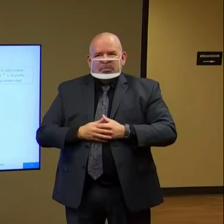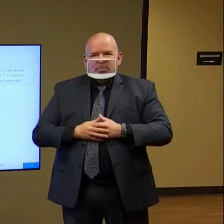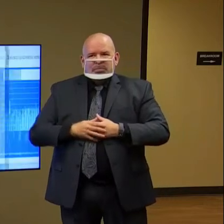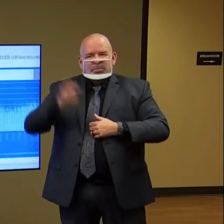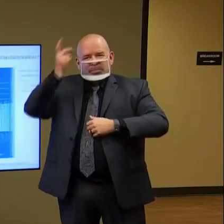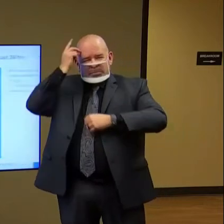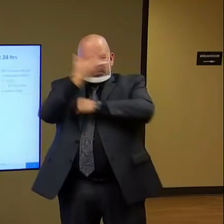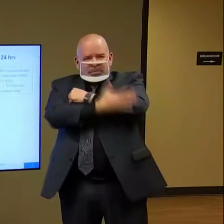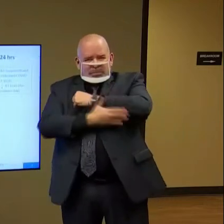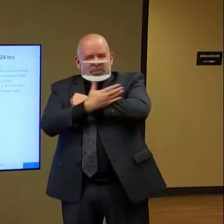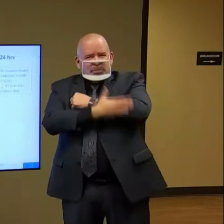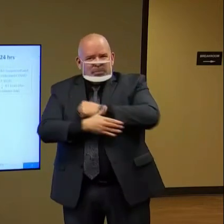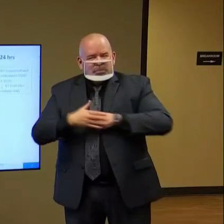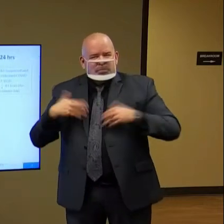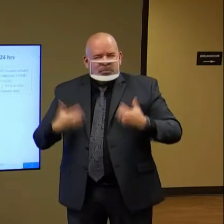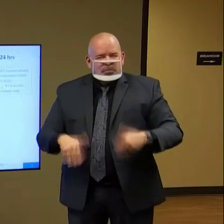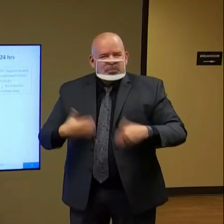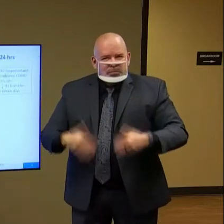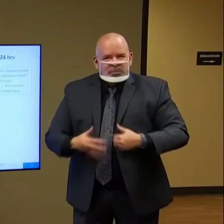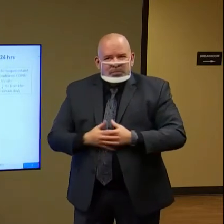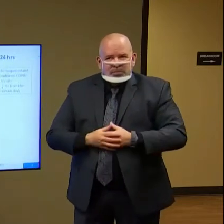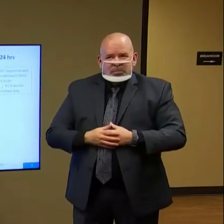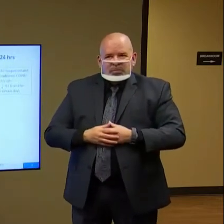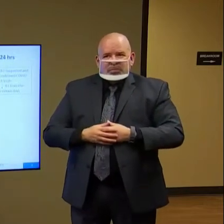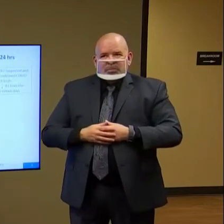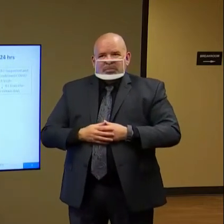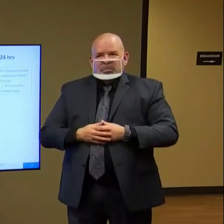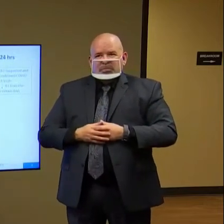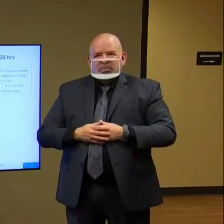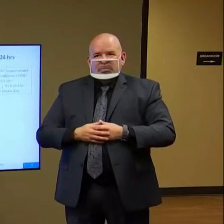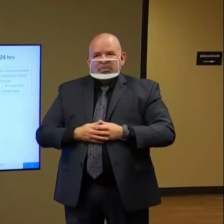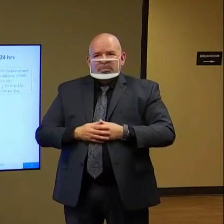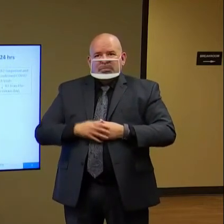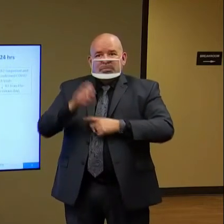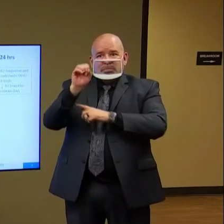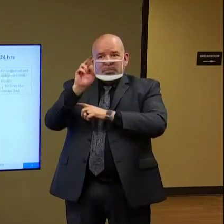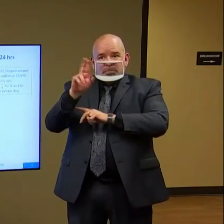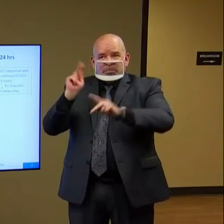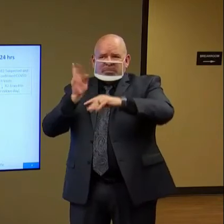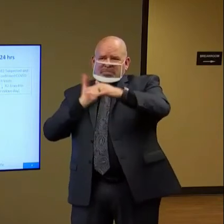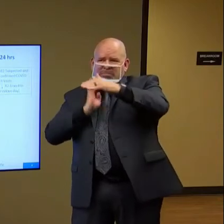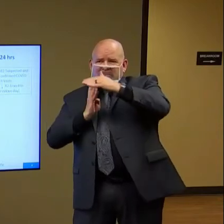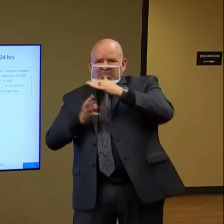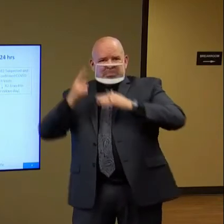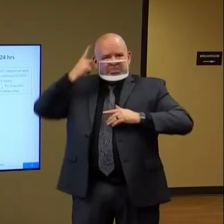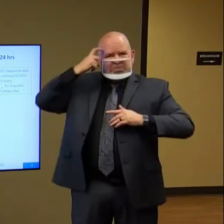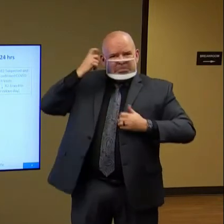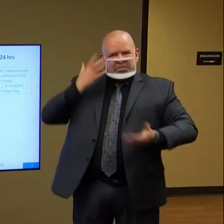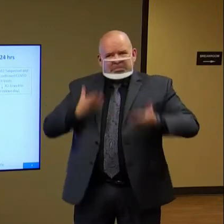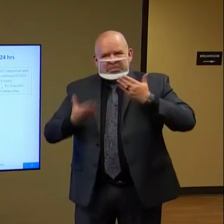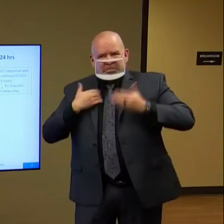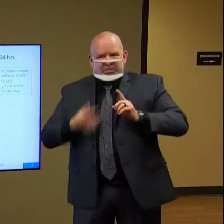Next slide is the emergency department visits in the prior 24 hours.